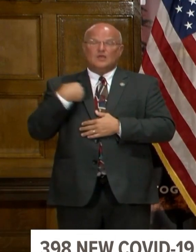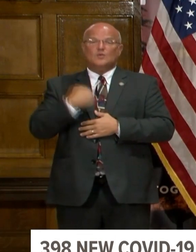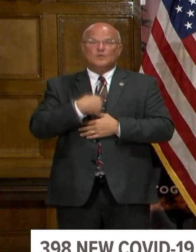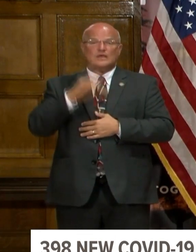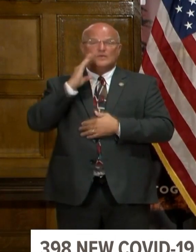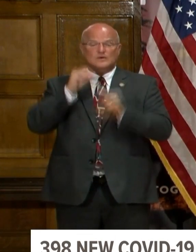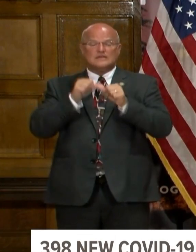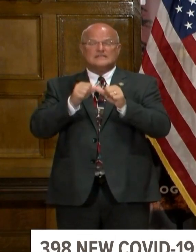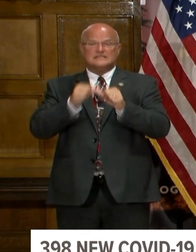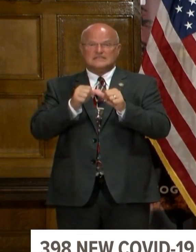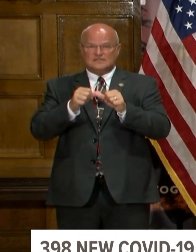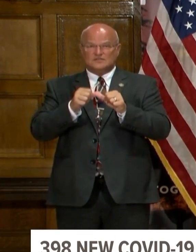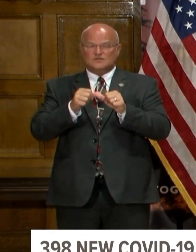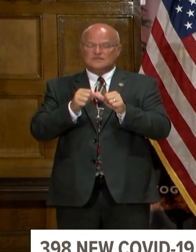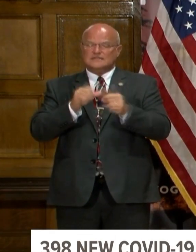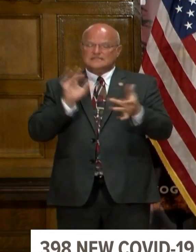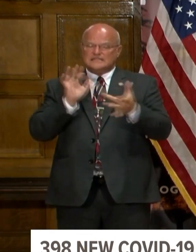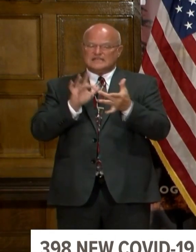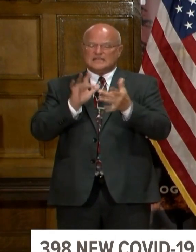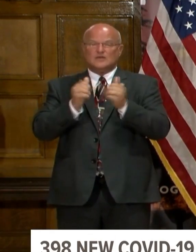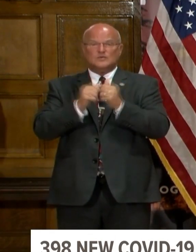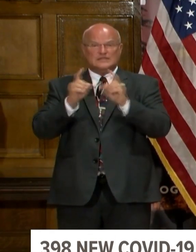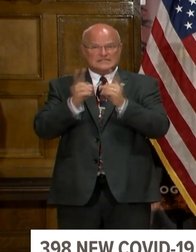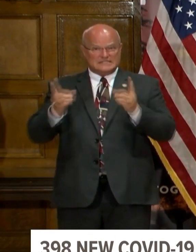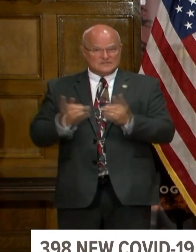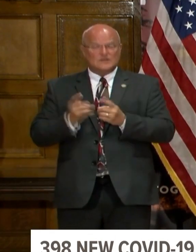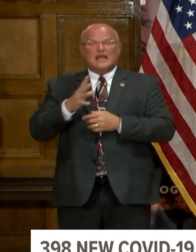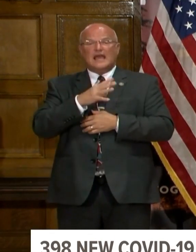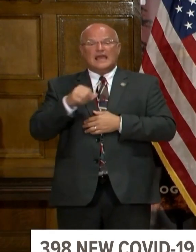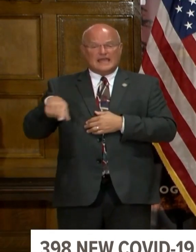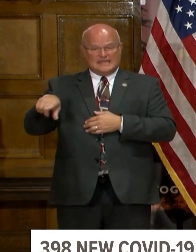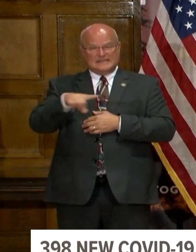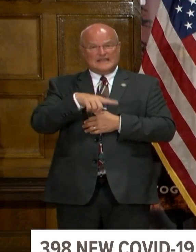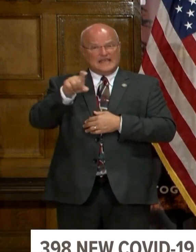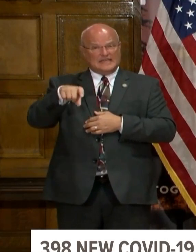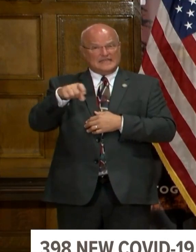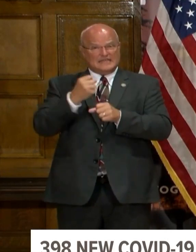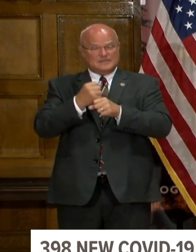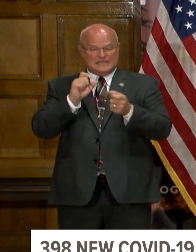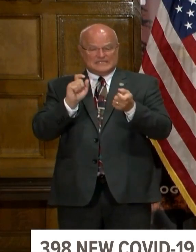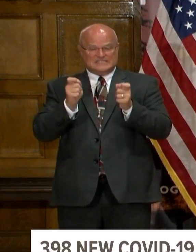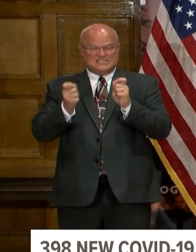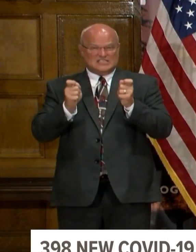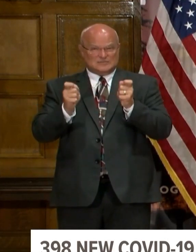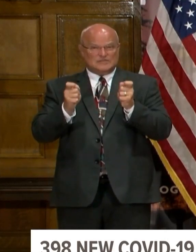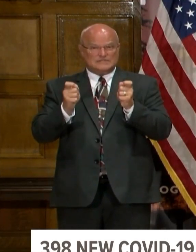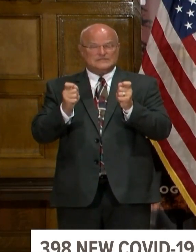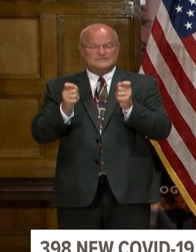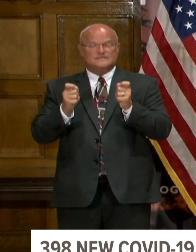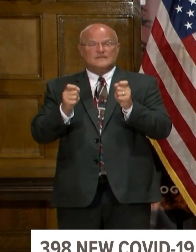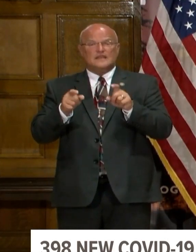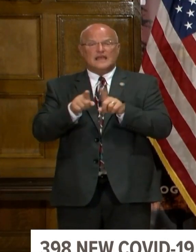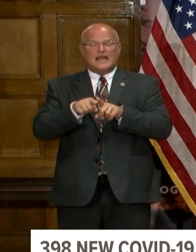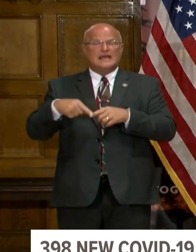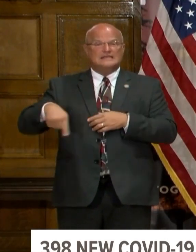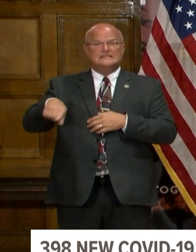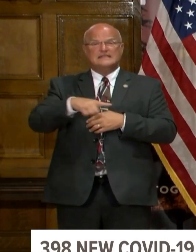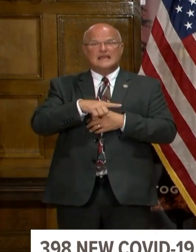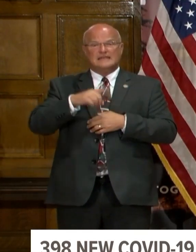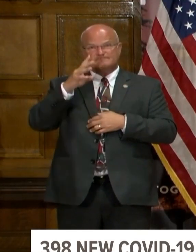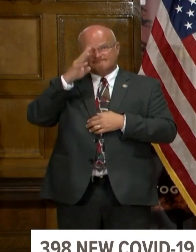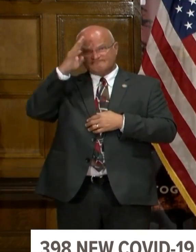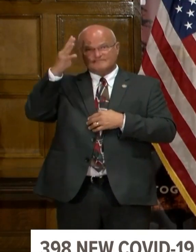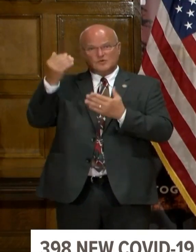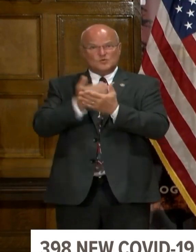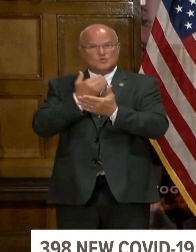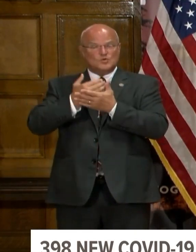will continue to stay engaged with our districts, and as they need to make adjustments or modifications, as they come up with